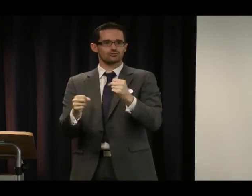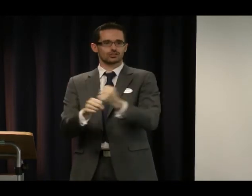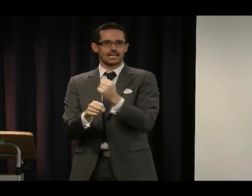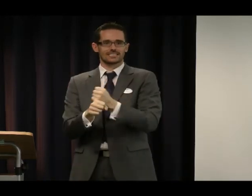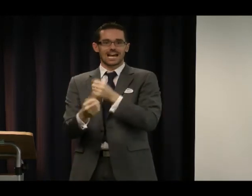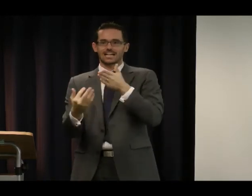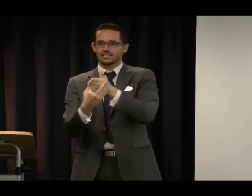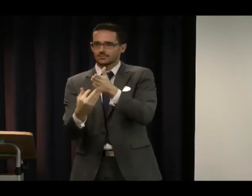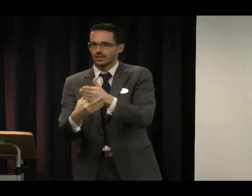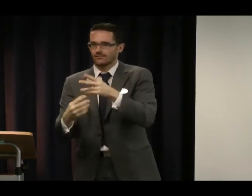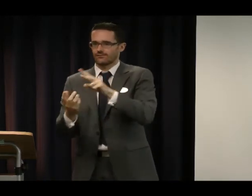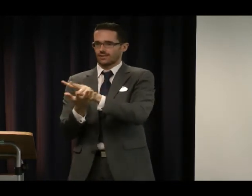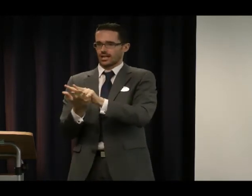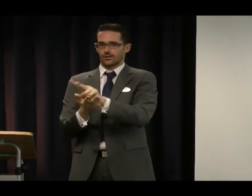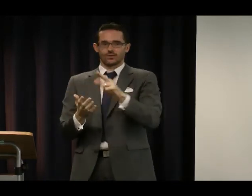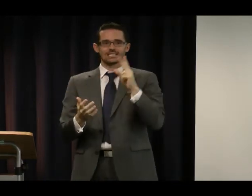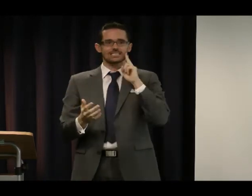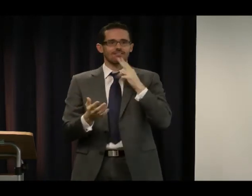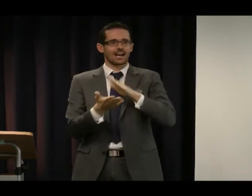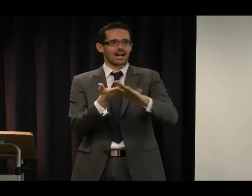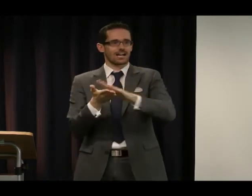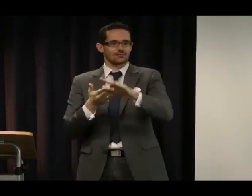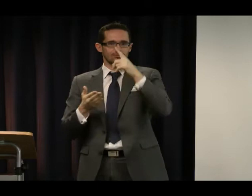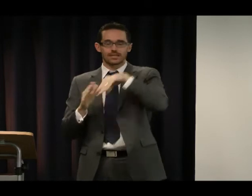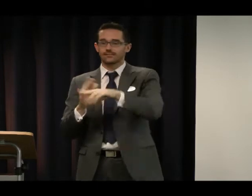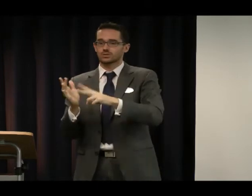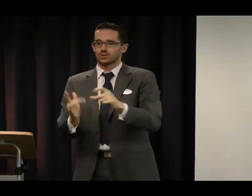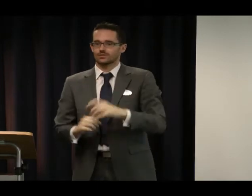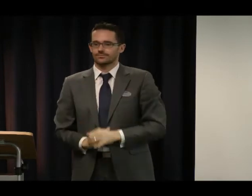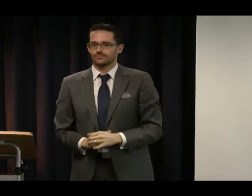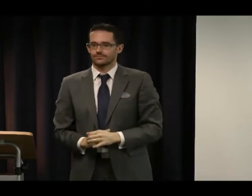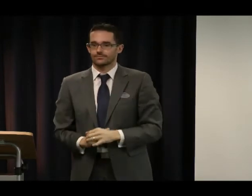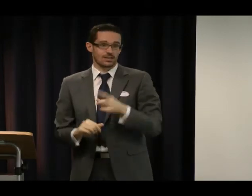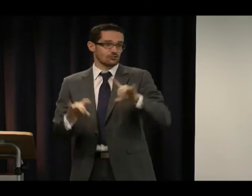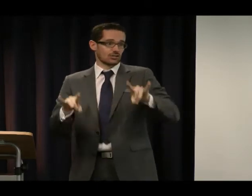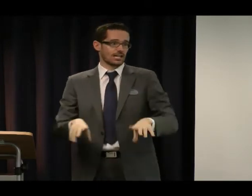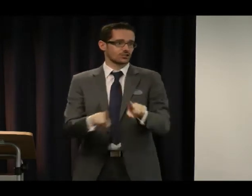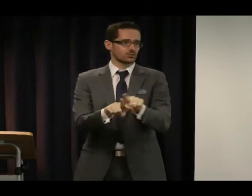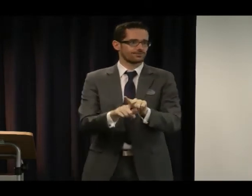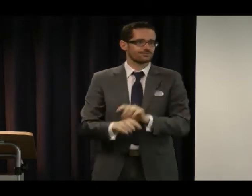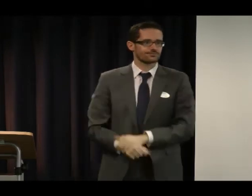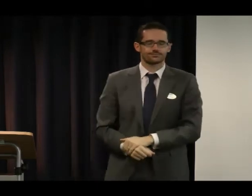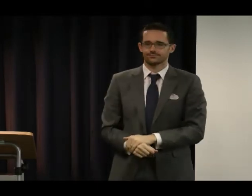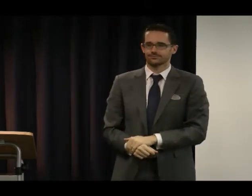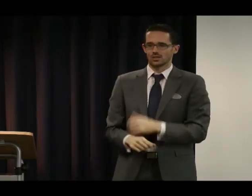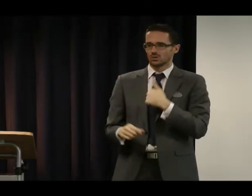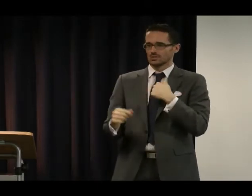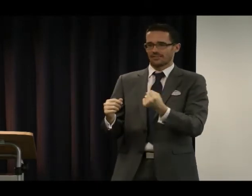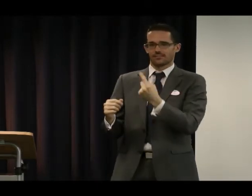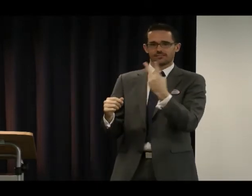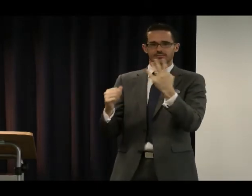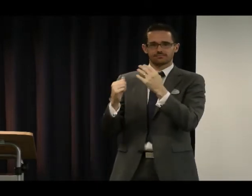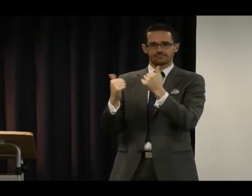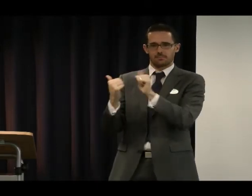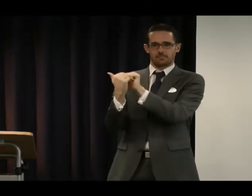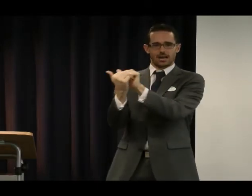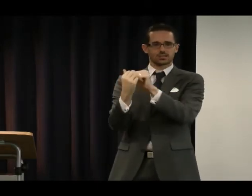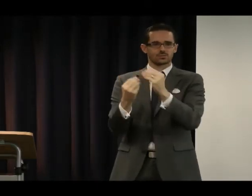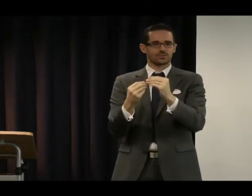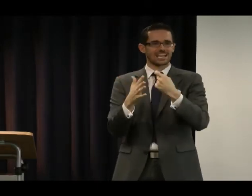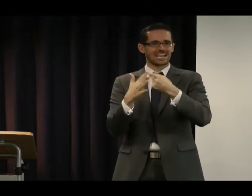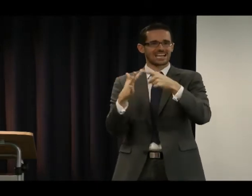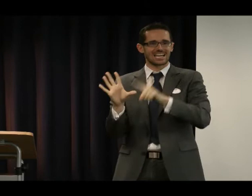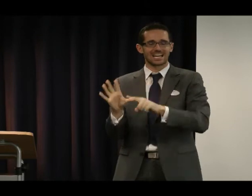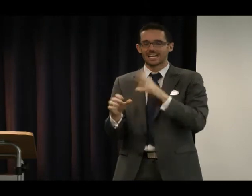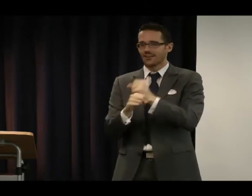The service was established to create accessible videos for deaf and hard of hearing people in Victoria, as well as Australia. We have a